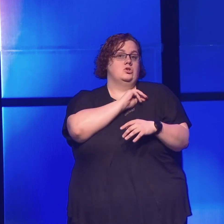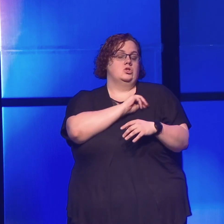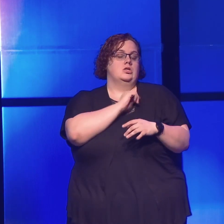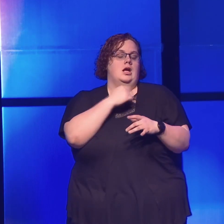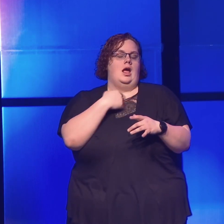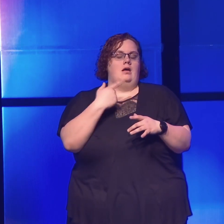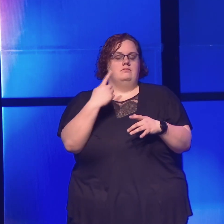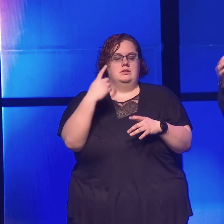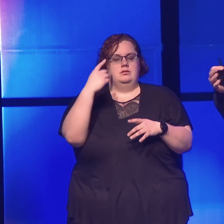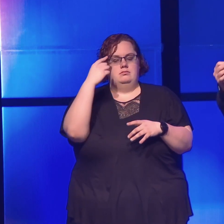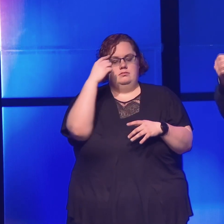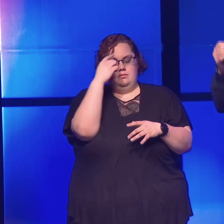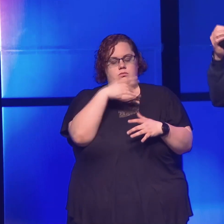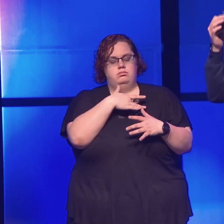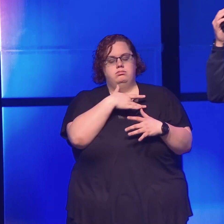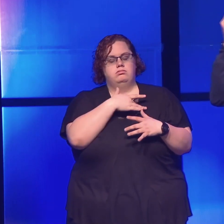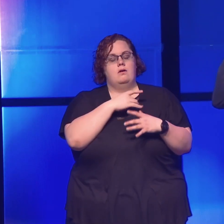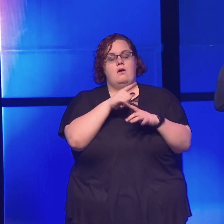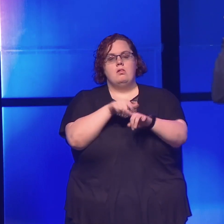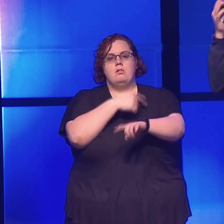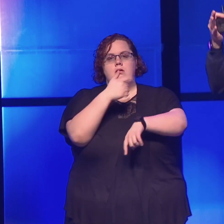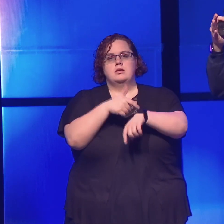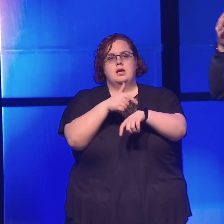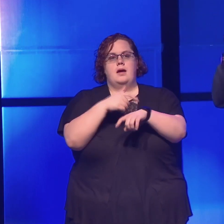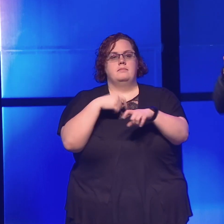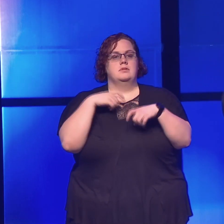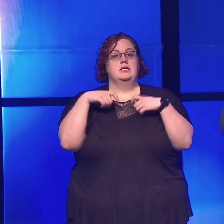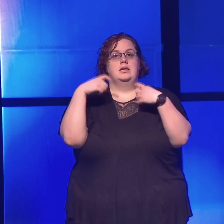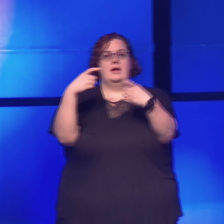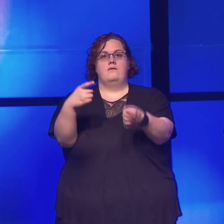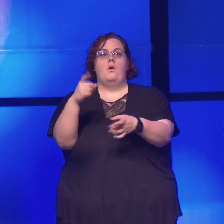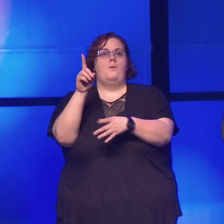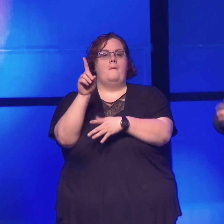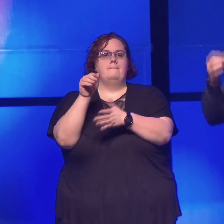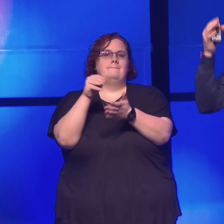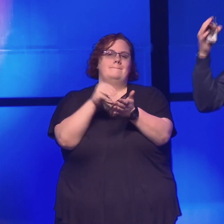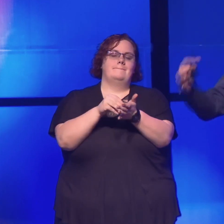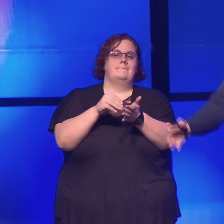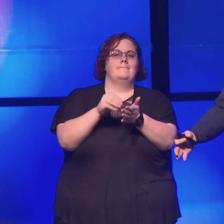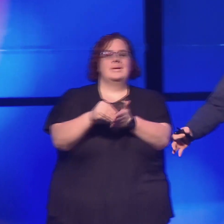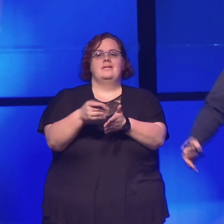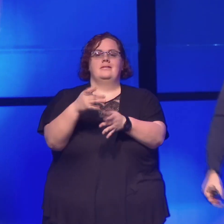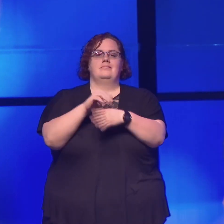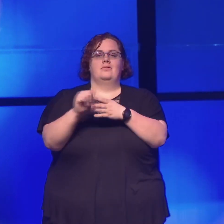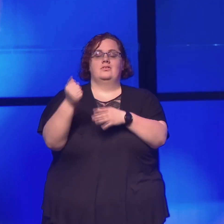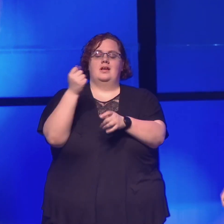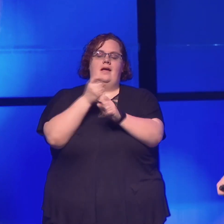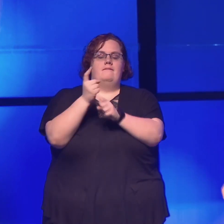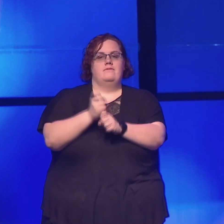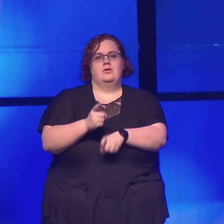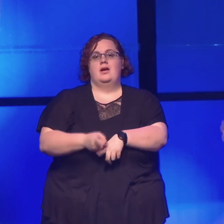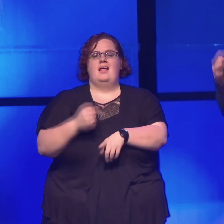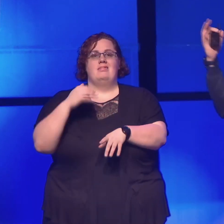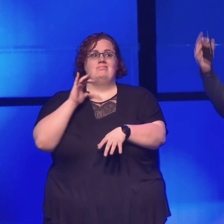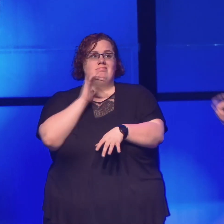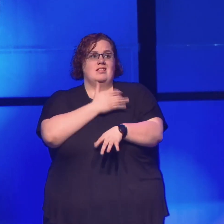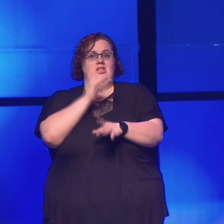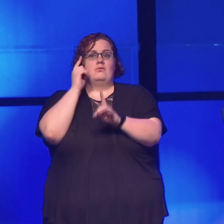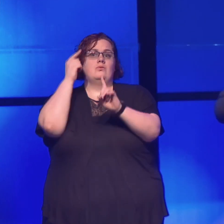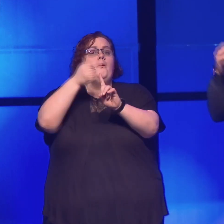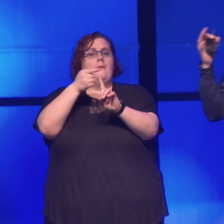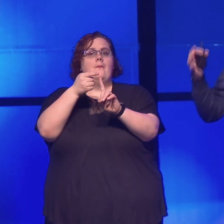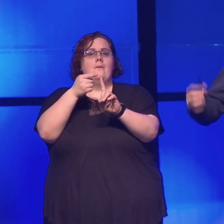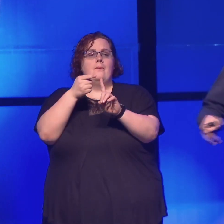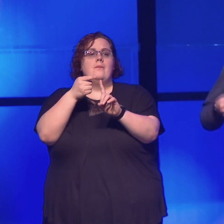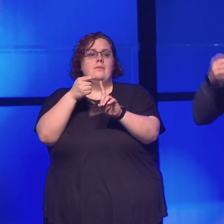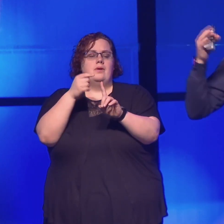had this in my heart for a long time, to give away $1 million every year. That's the goal, and that's the idea. And that